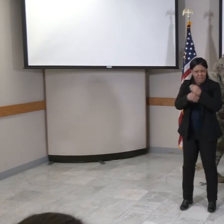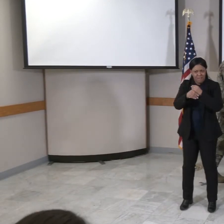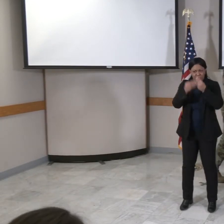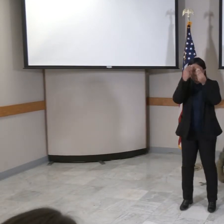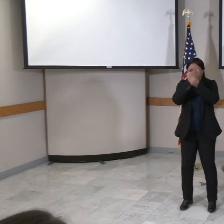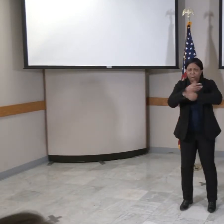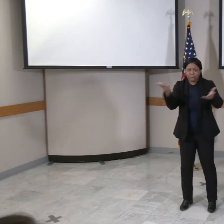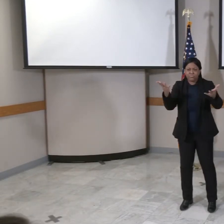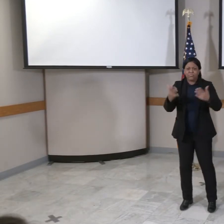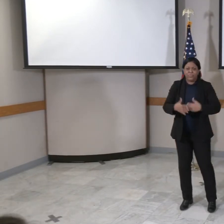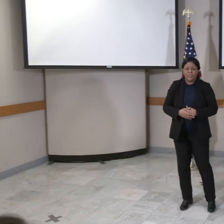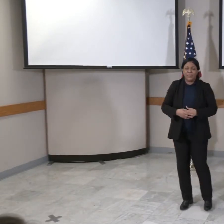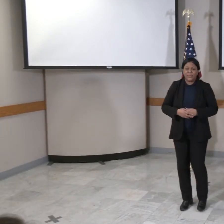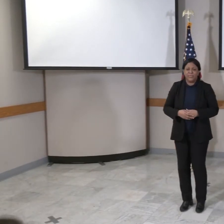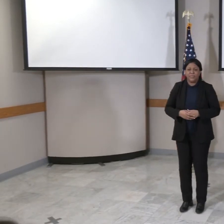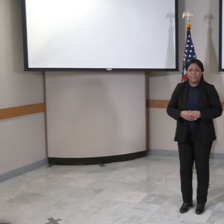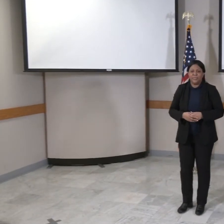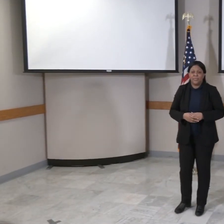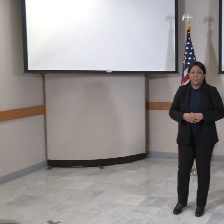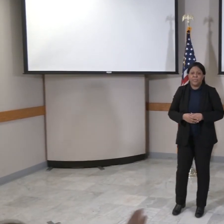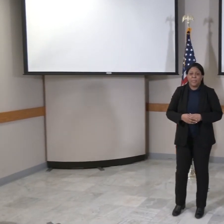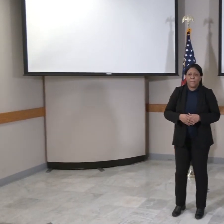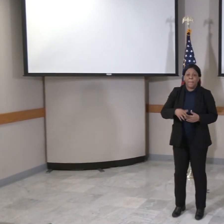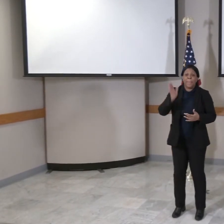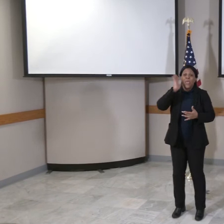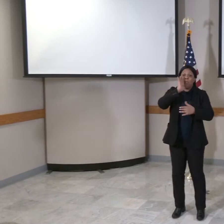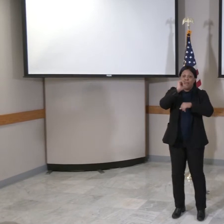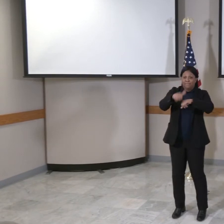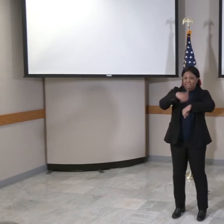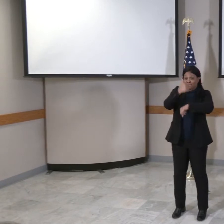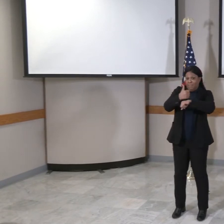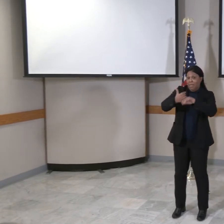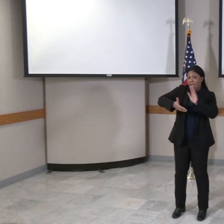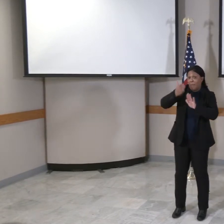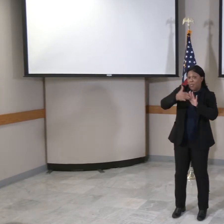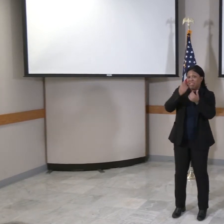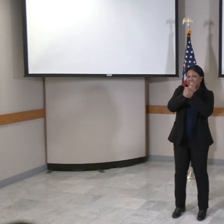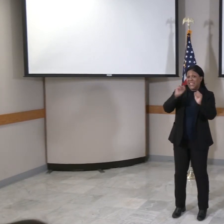up a Operation Safety Net JIC,